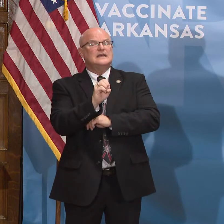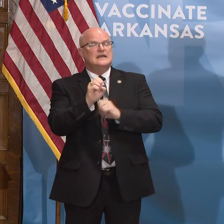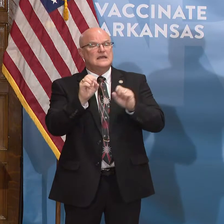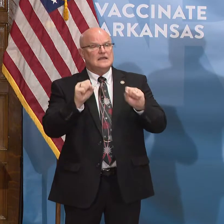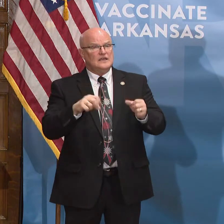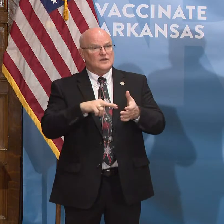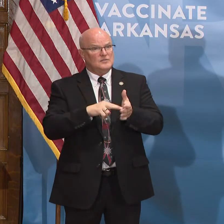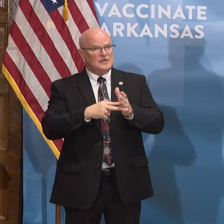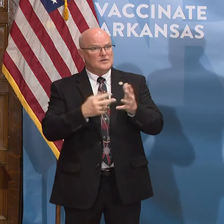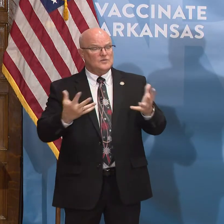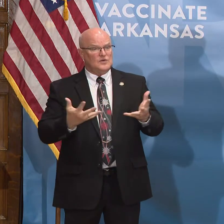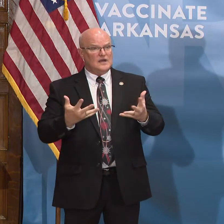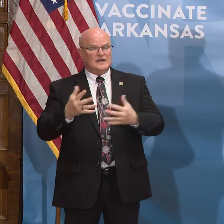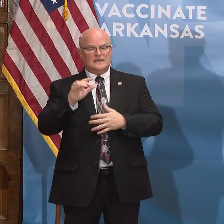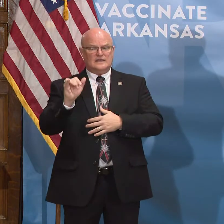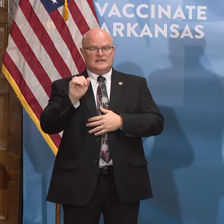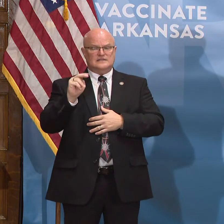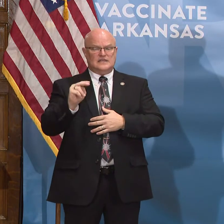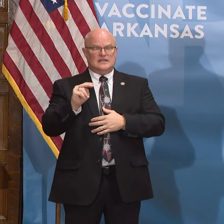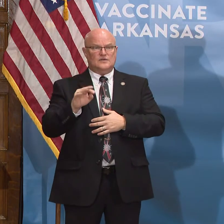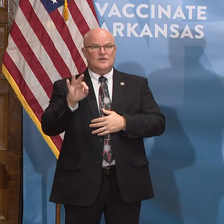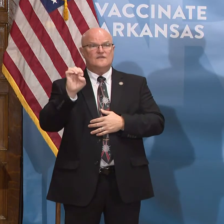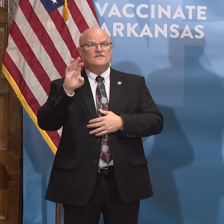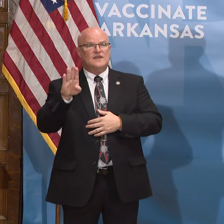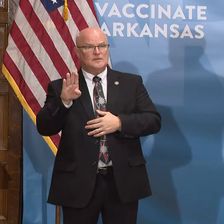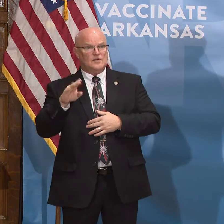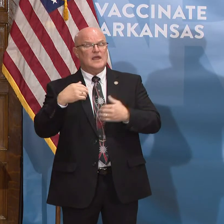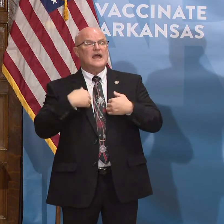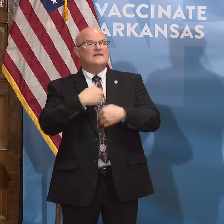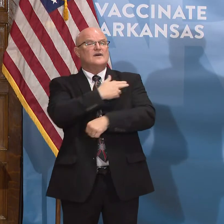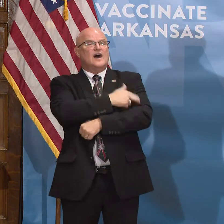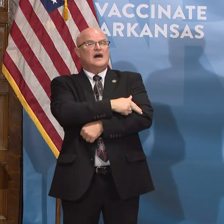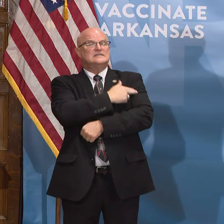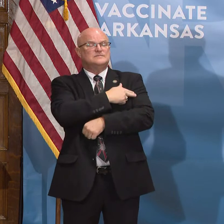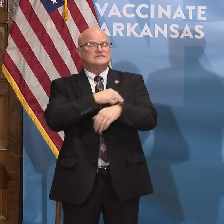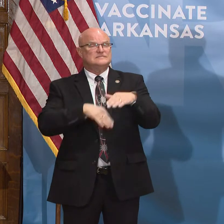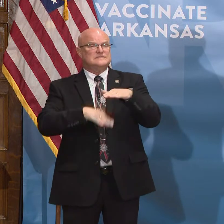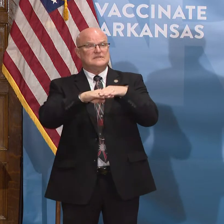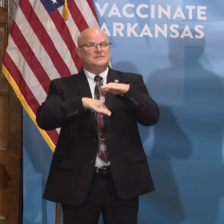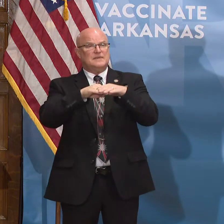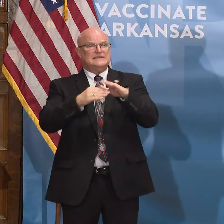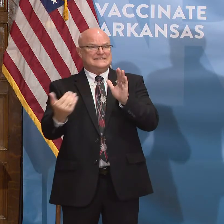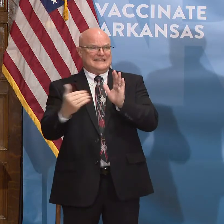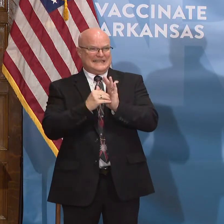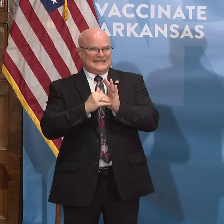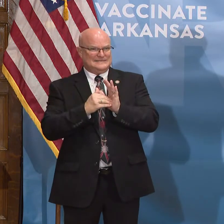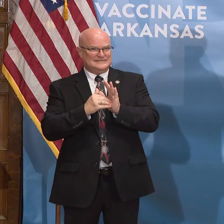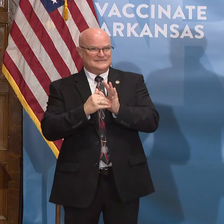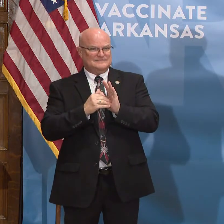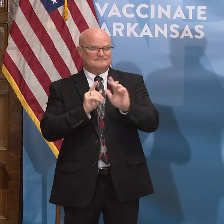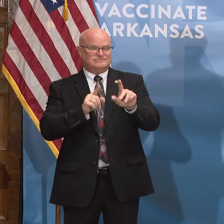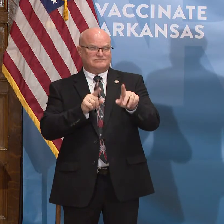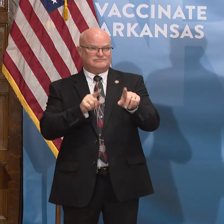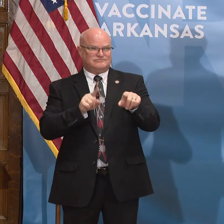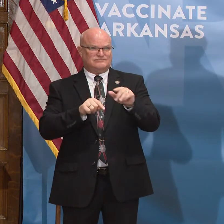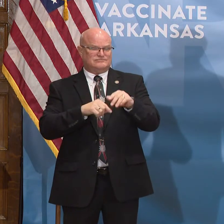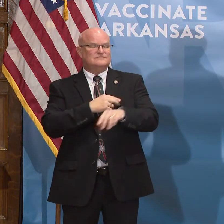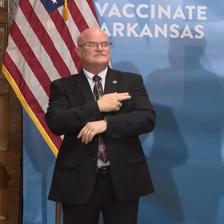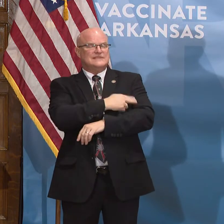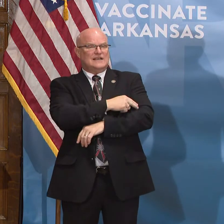mean in January or February we could have a hospital capacity issue. Now,